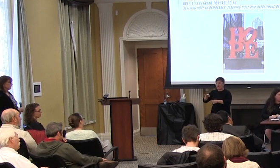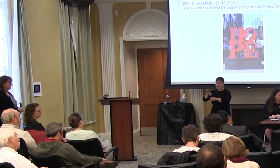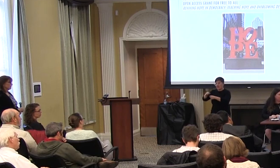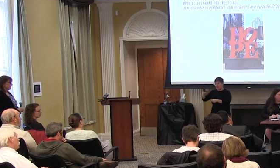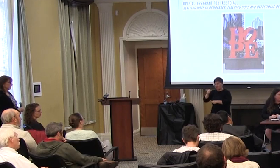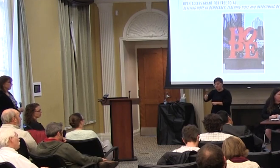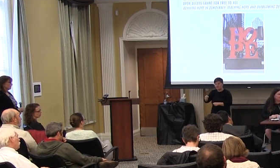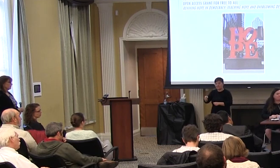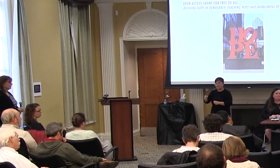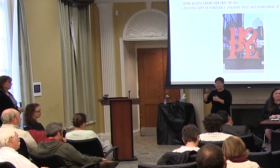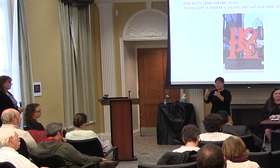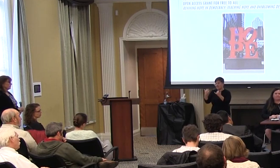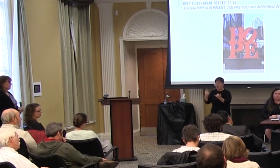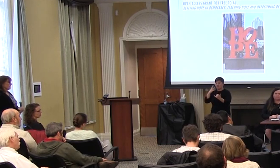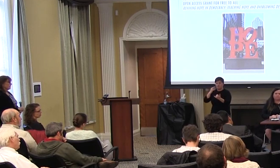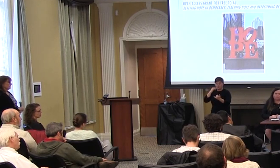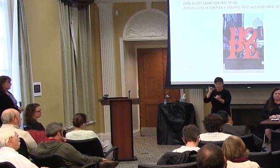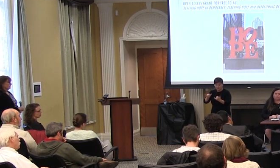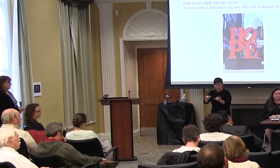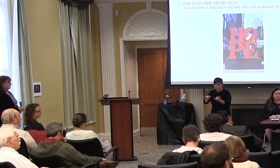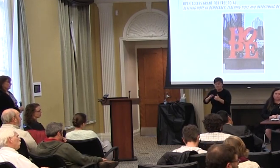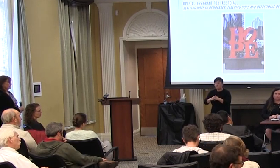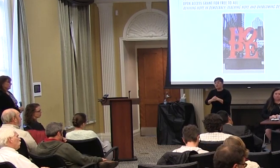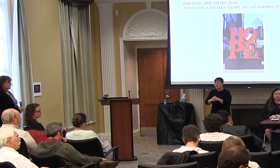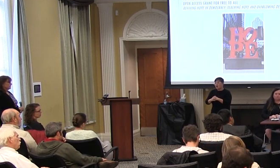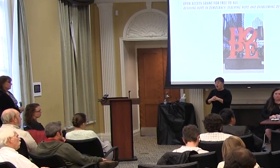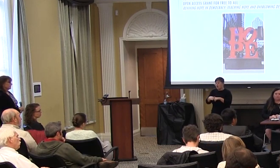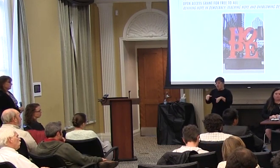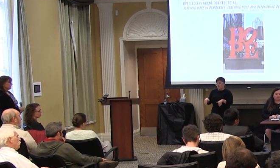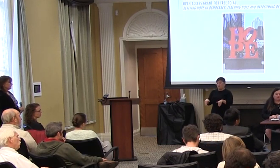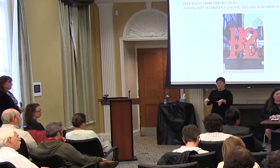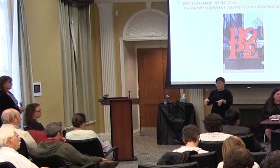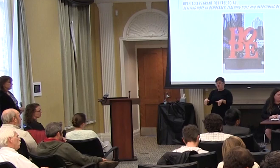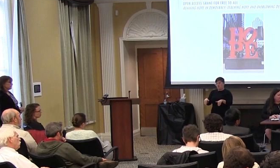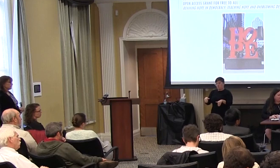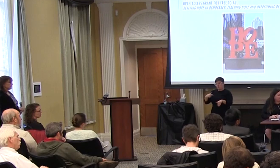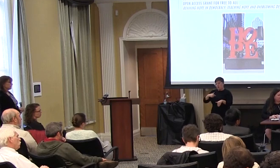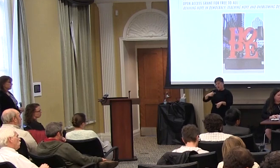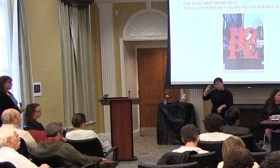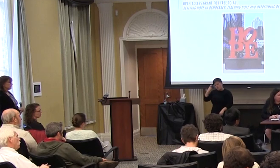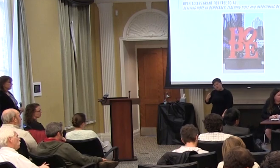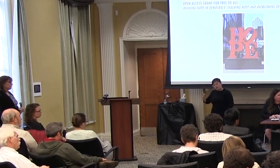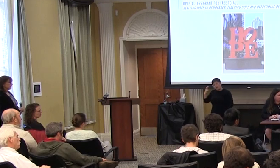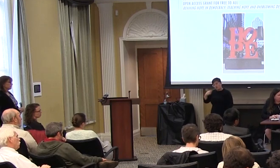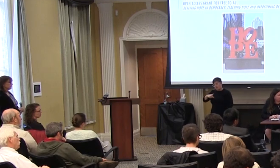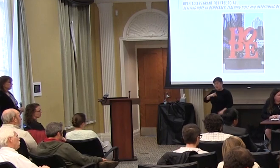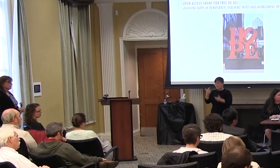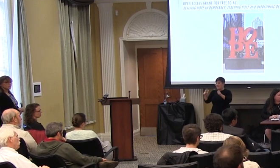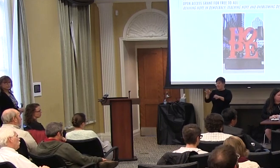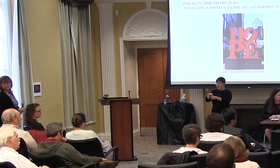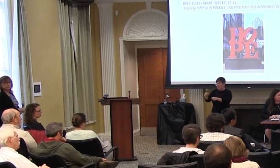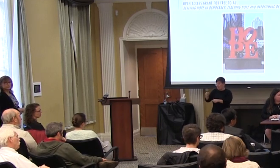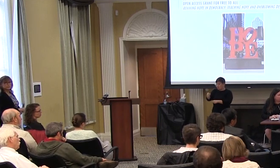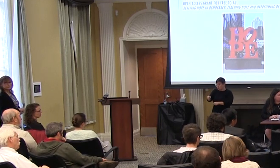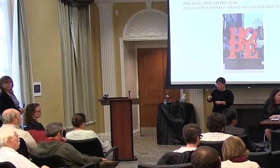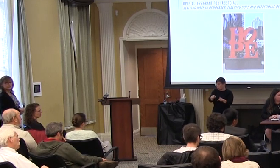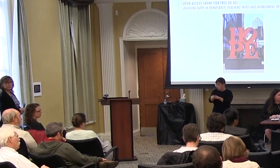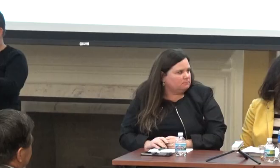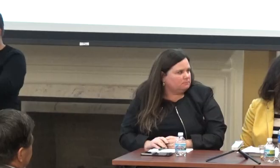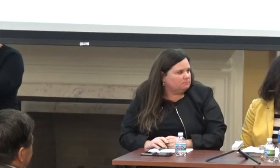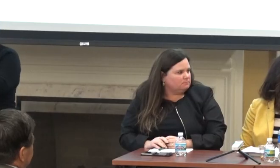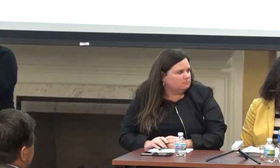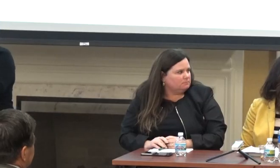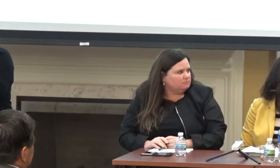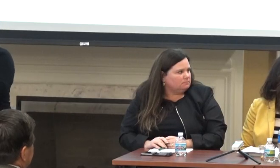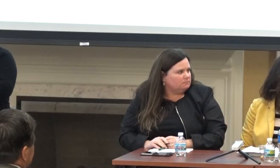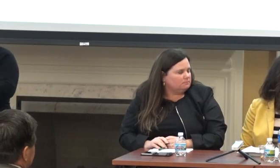yielded to this and I was thinking that when I realized that we also had a big election recently in Mexico and